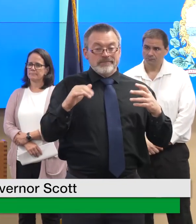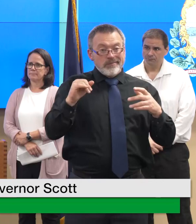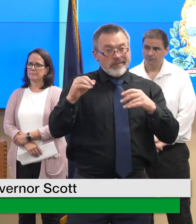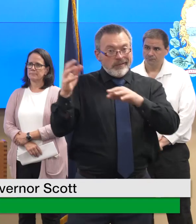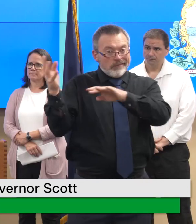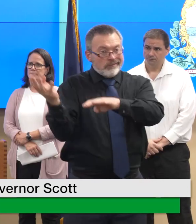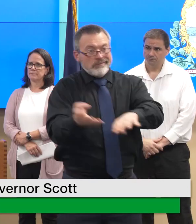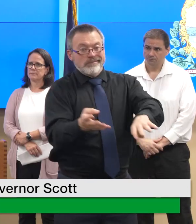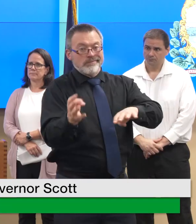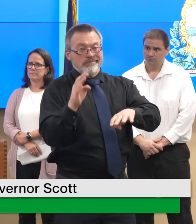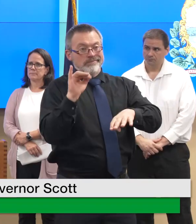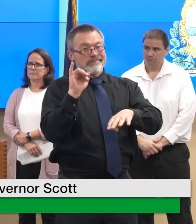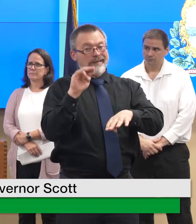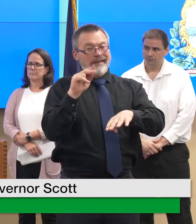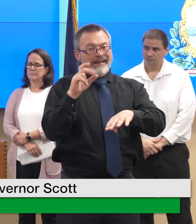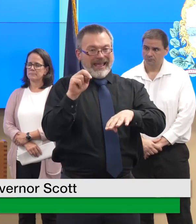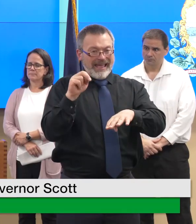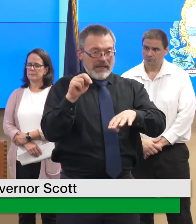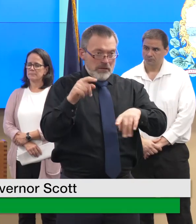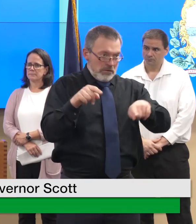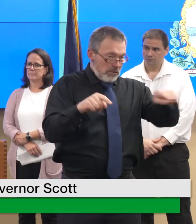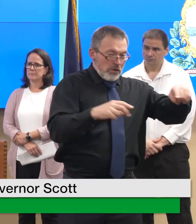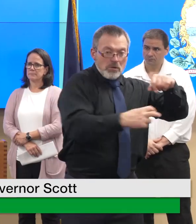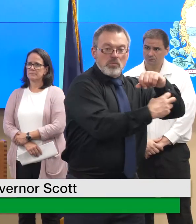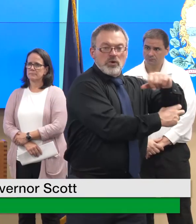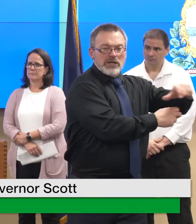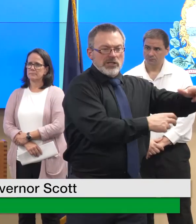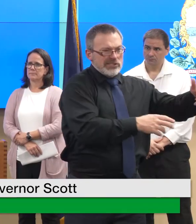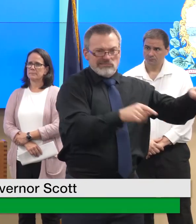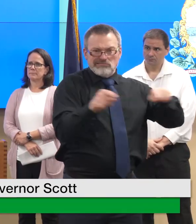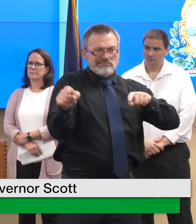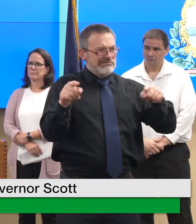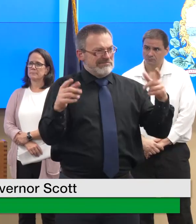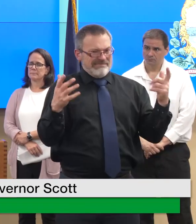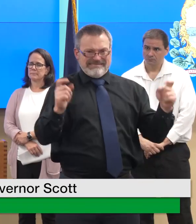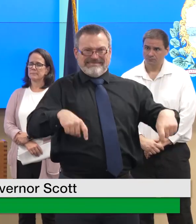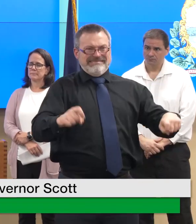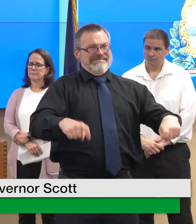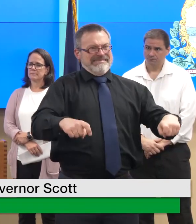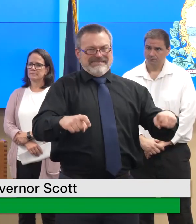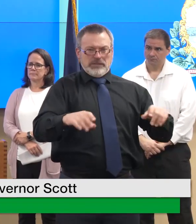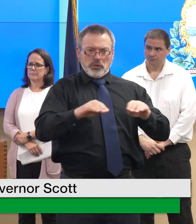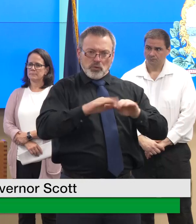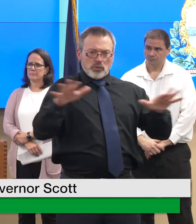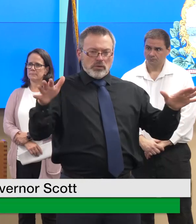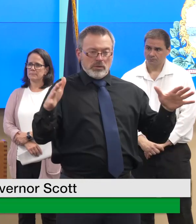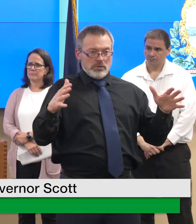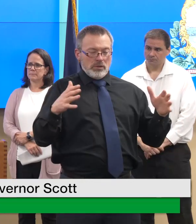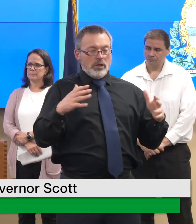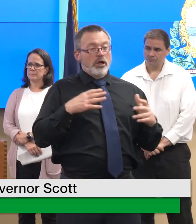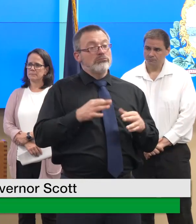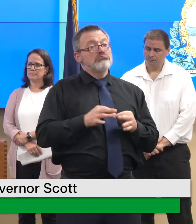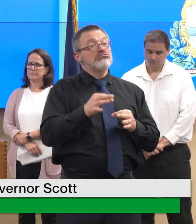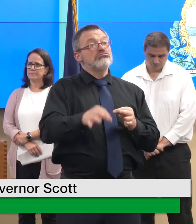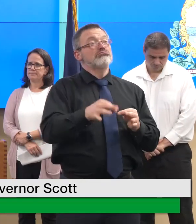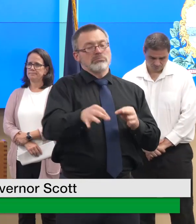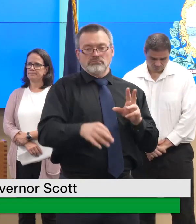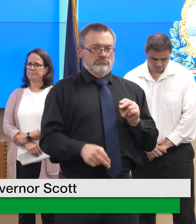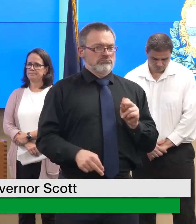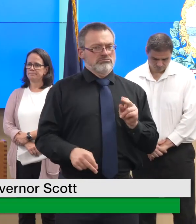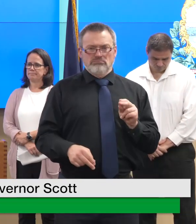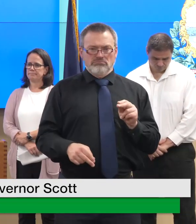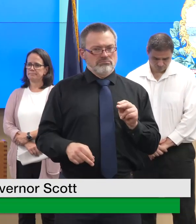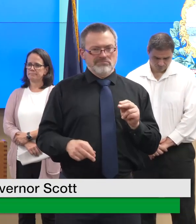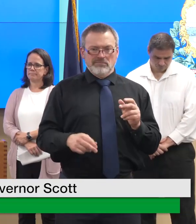the bridges and so forth needs to be cleaned out sooner rather than later. so that it doesn't impact, so we don't have a flash flood, so we